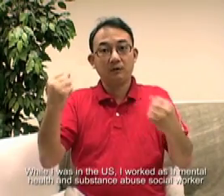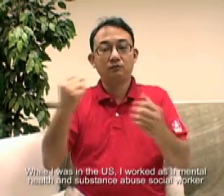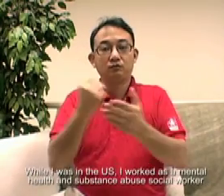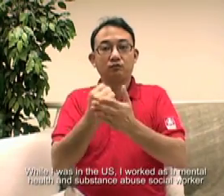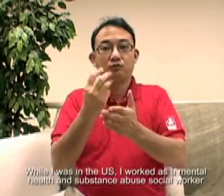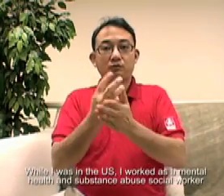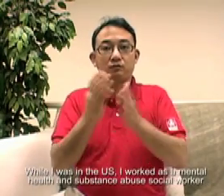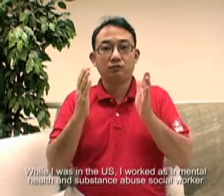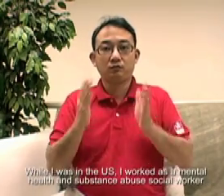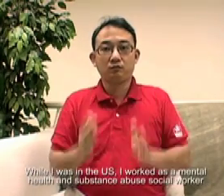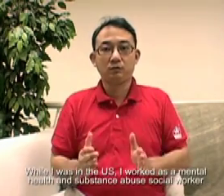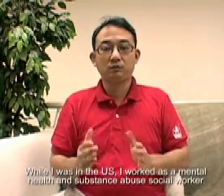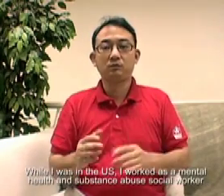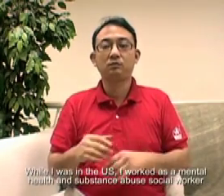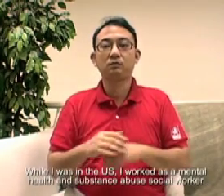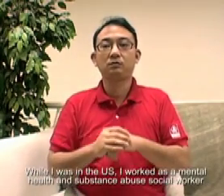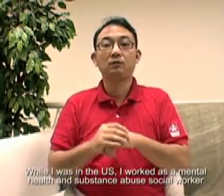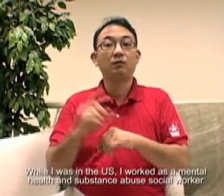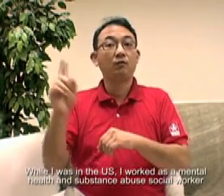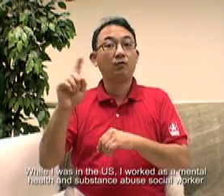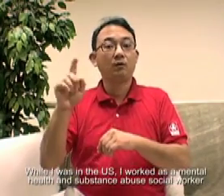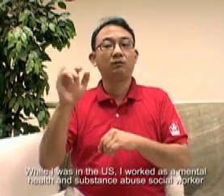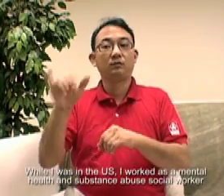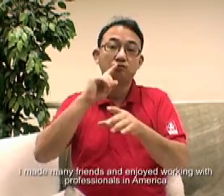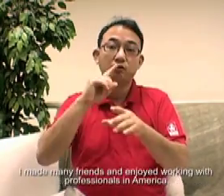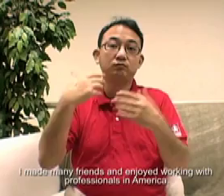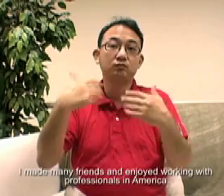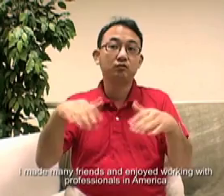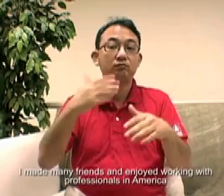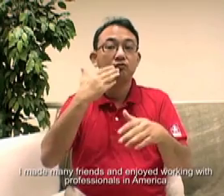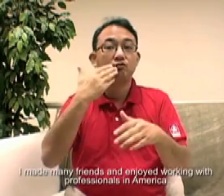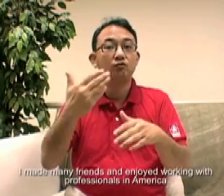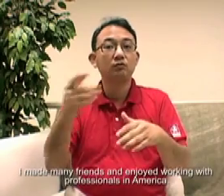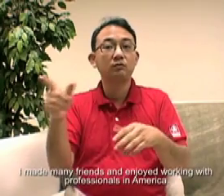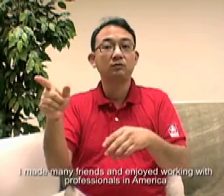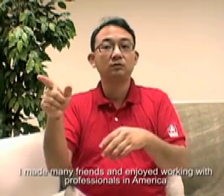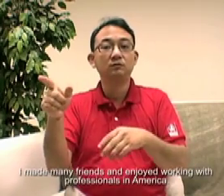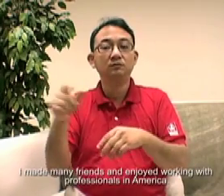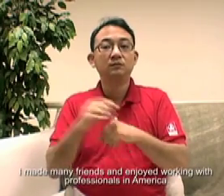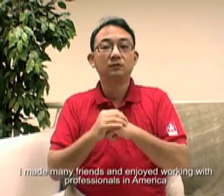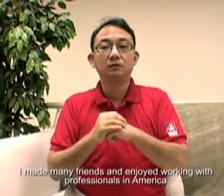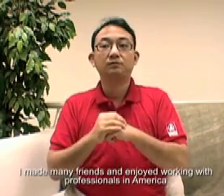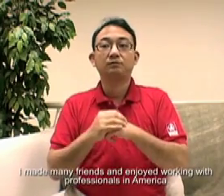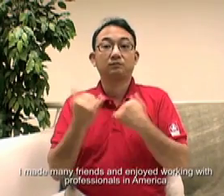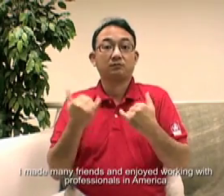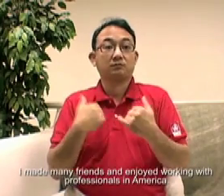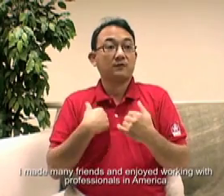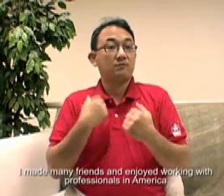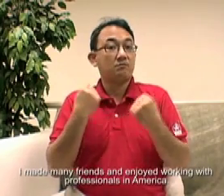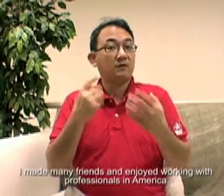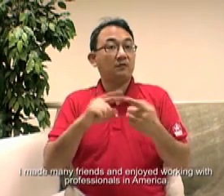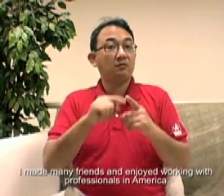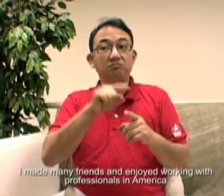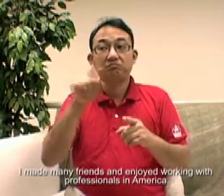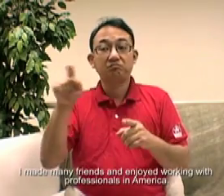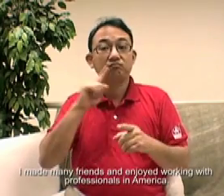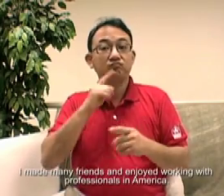as a mental health and substance abuse social worker. I made many friends and enjoyed working with professionals in